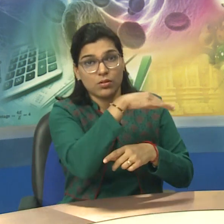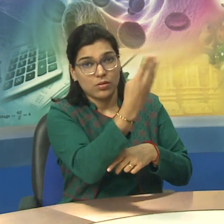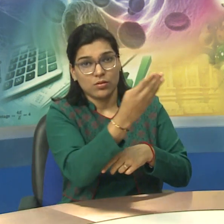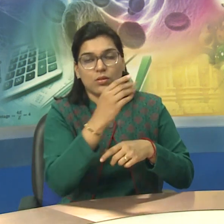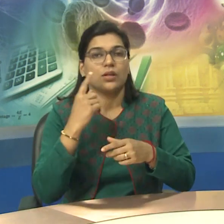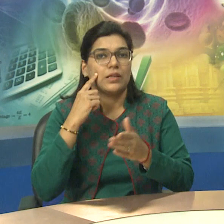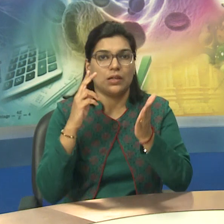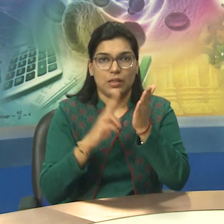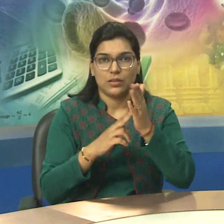external or internal.